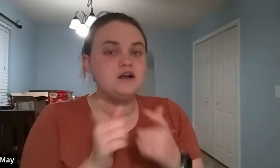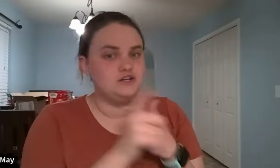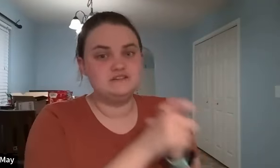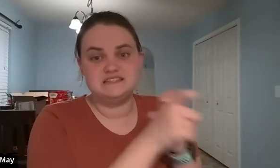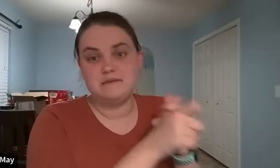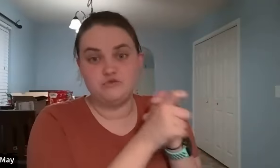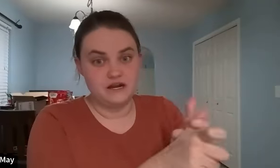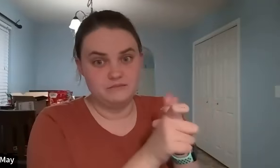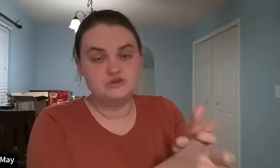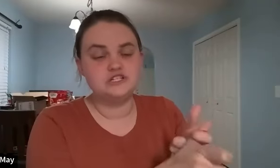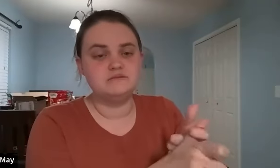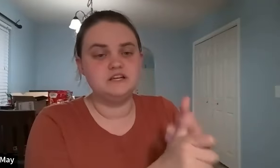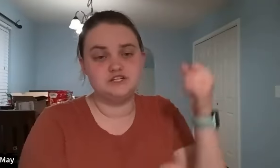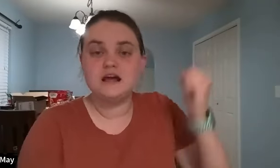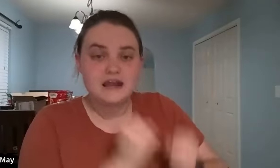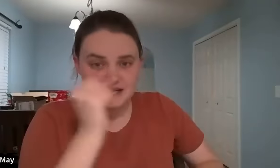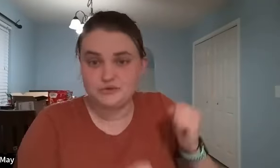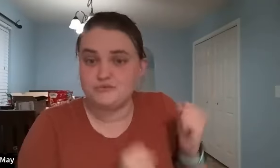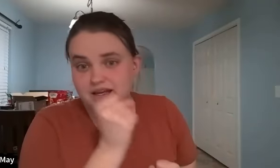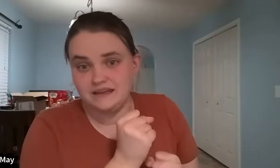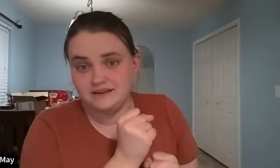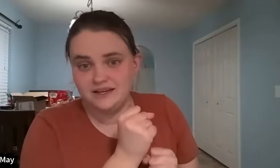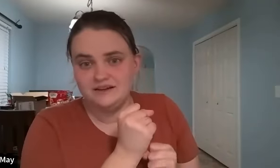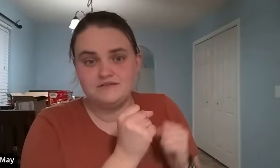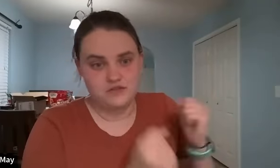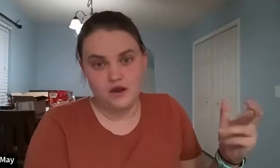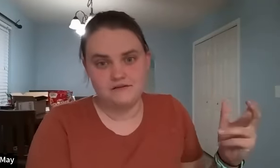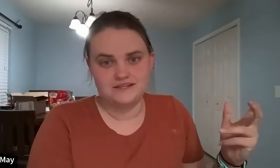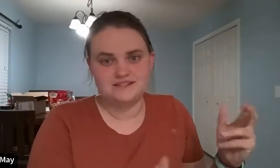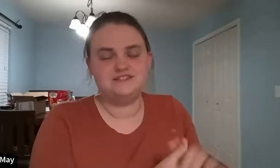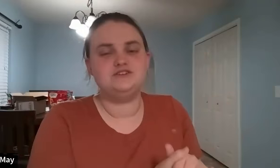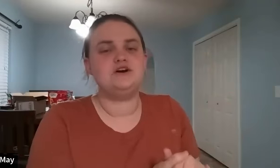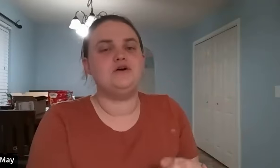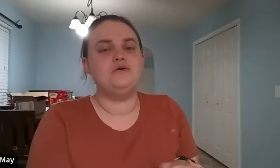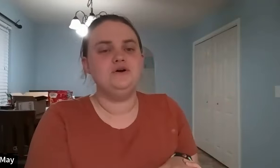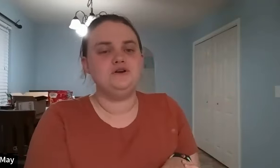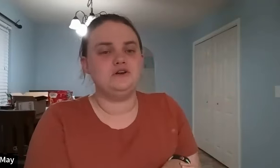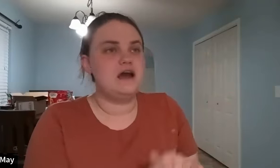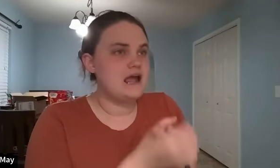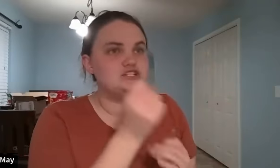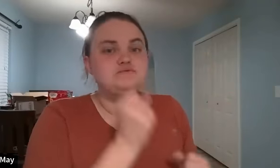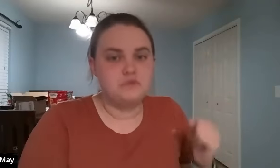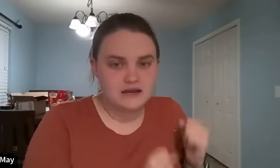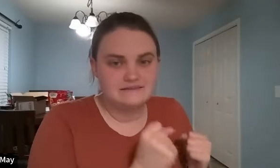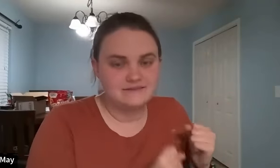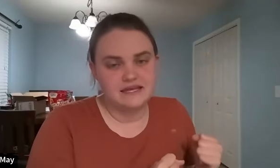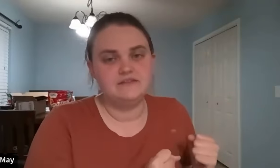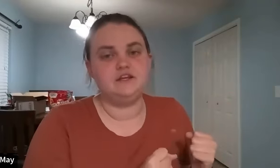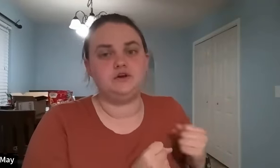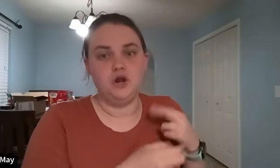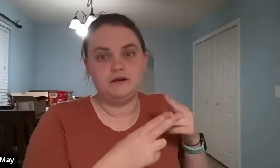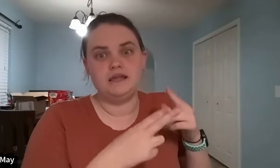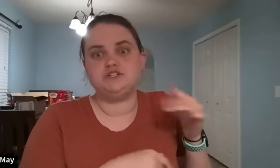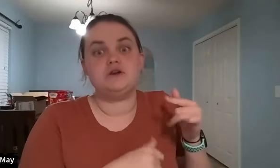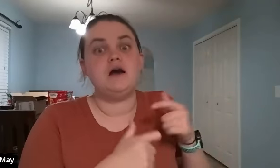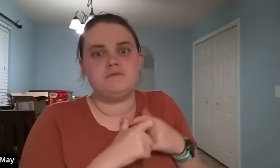going to use the same running motion because you're not actually running for the office, you know, you're not actually running late, like you're hurrying, but you're not